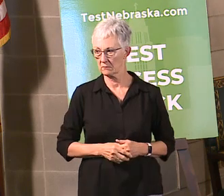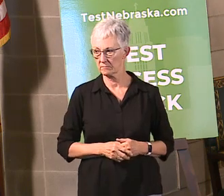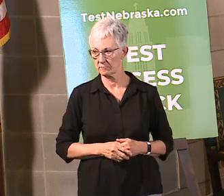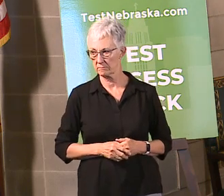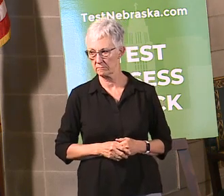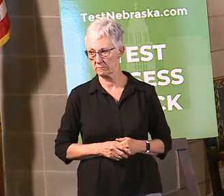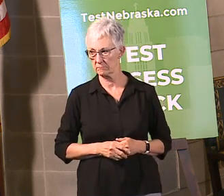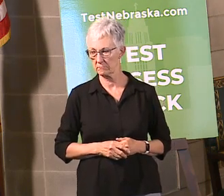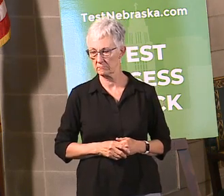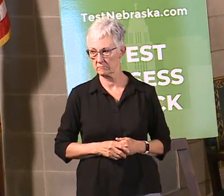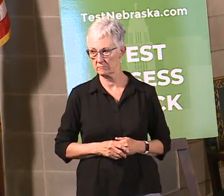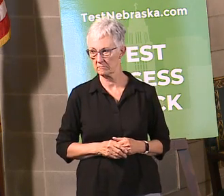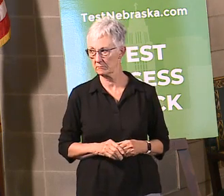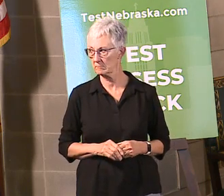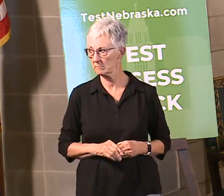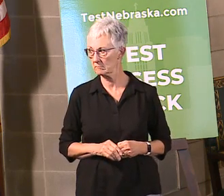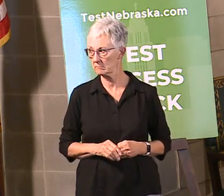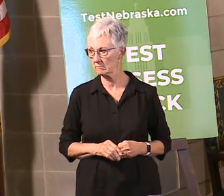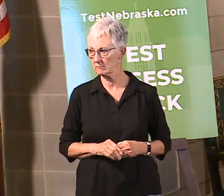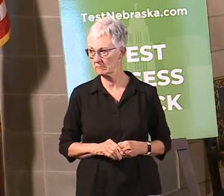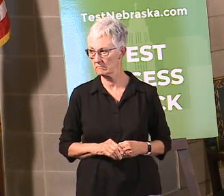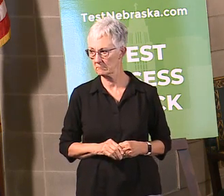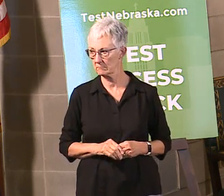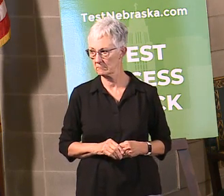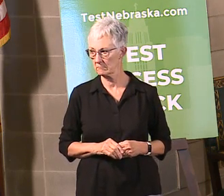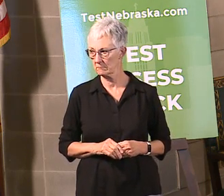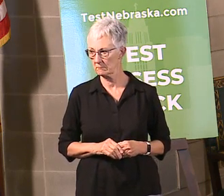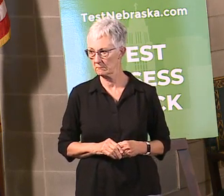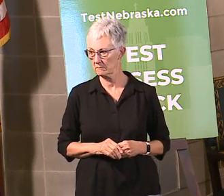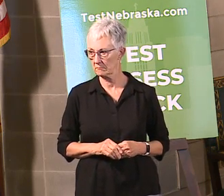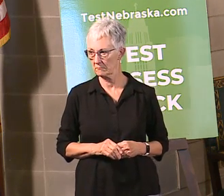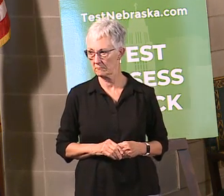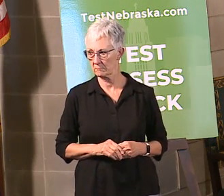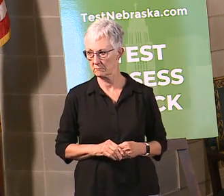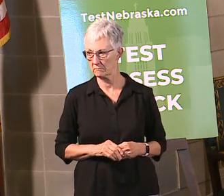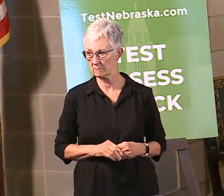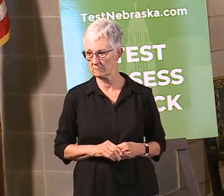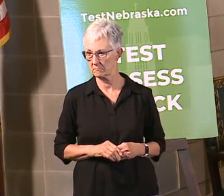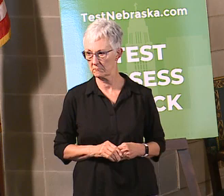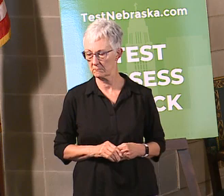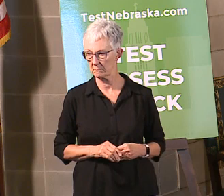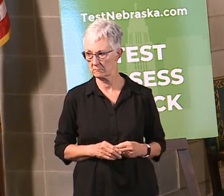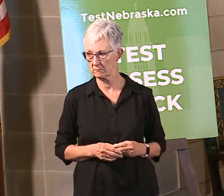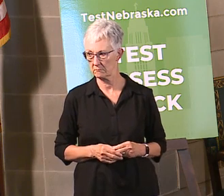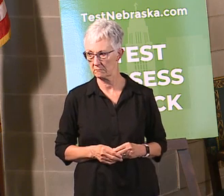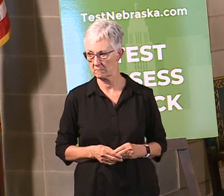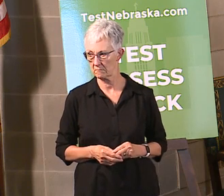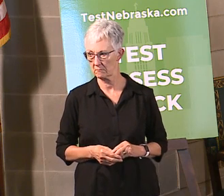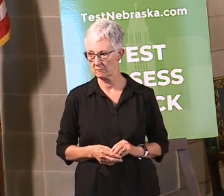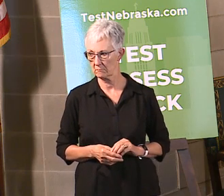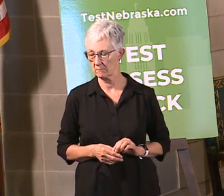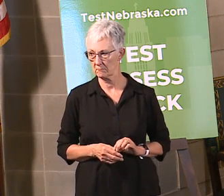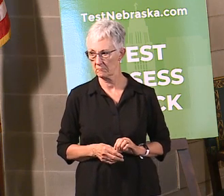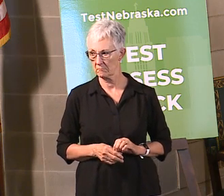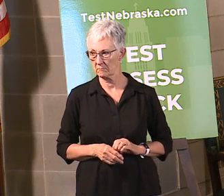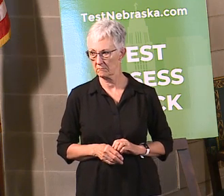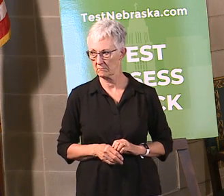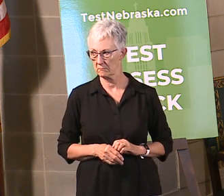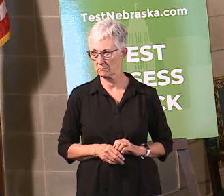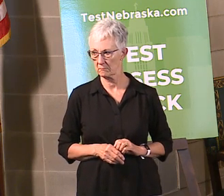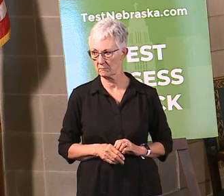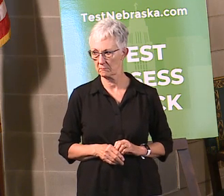Sydney Holzfaster with KPTM wants to know how many tests are being provided, or how are we working with county